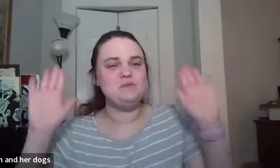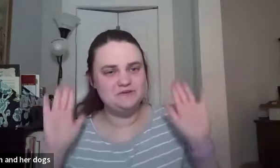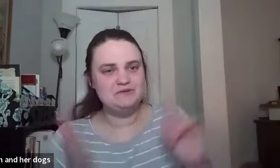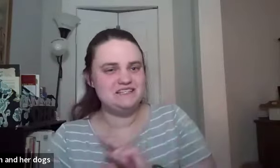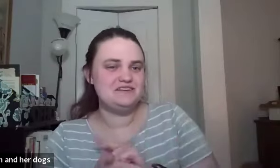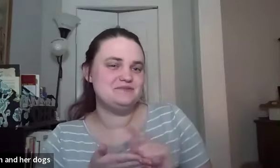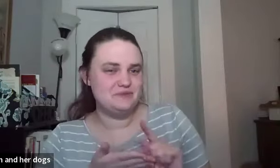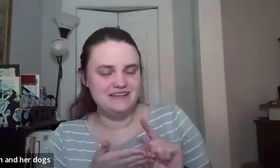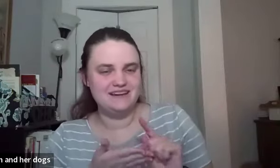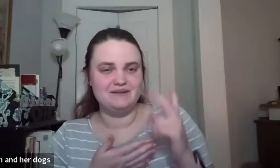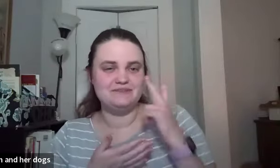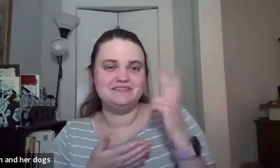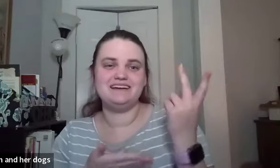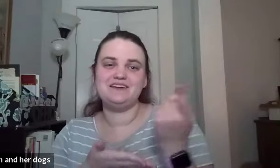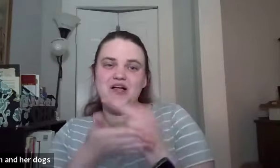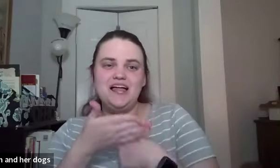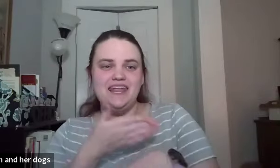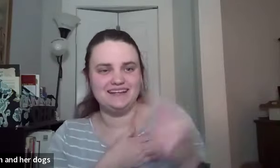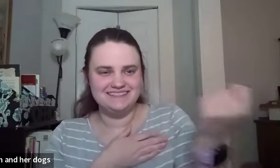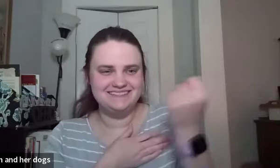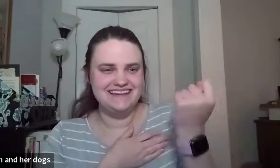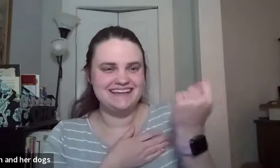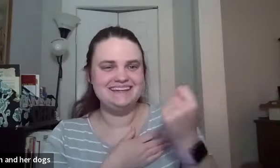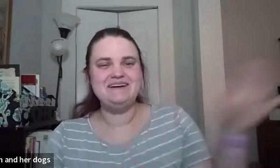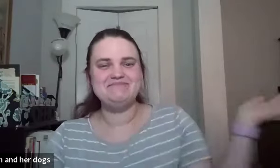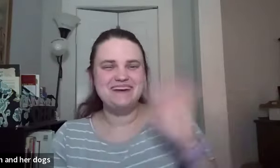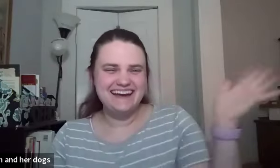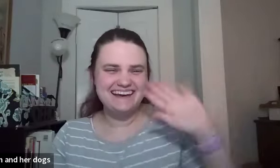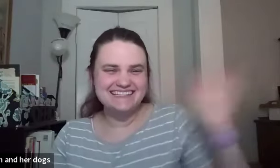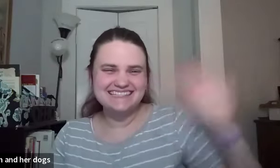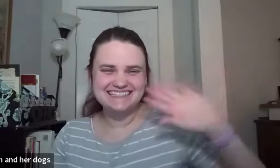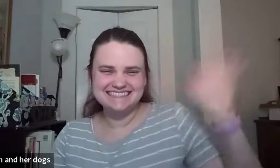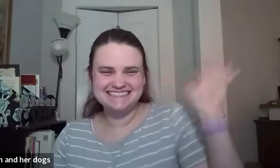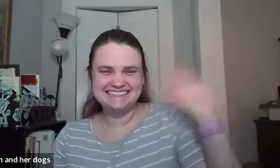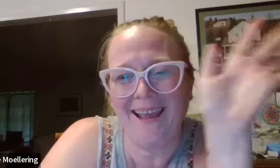wonderful rest of y'all's week, and I will see you guys all next Tuesday. Bye, guys. Bye.